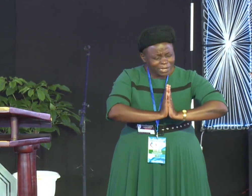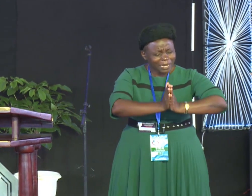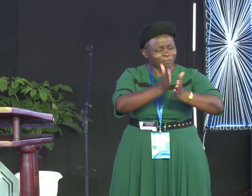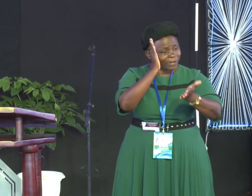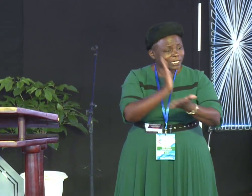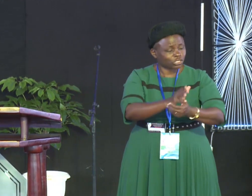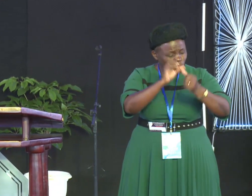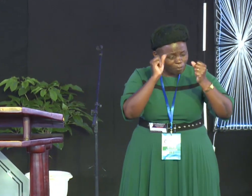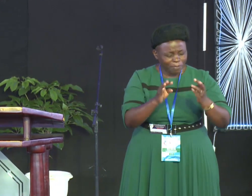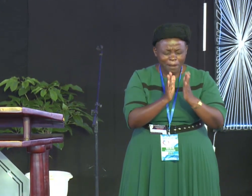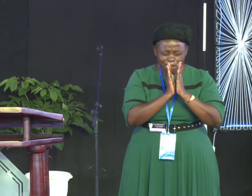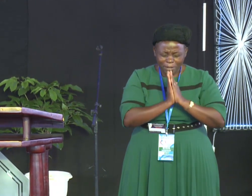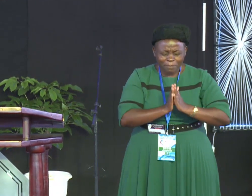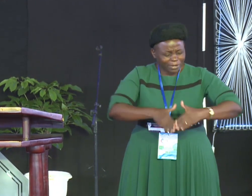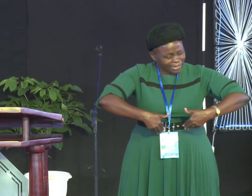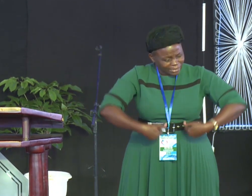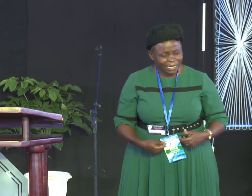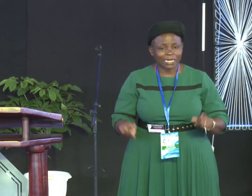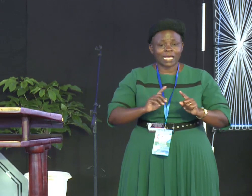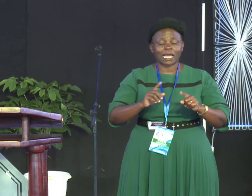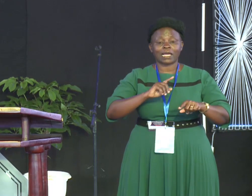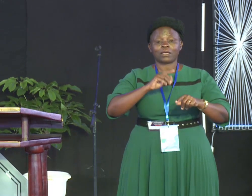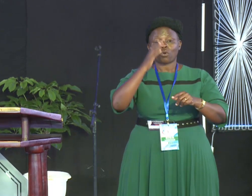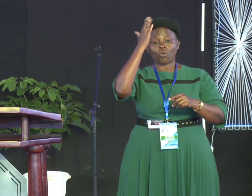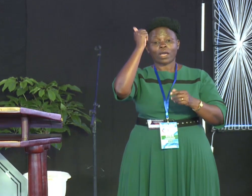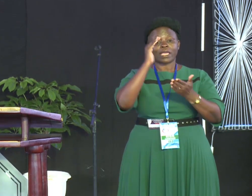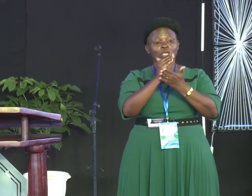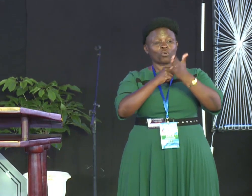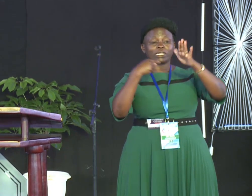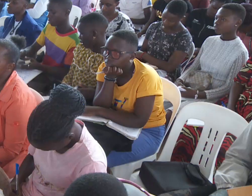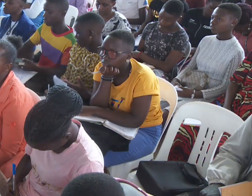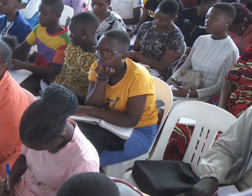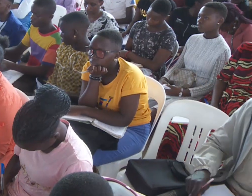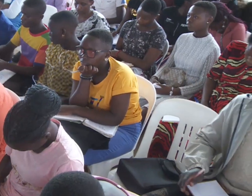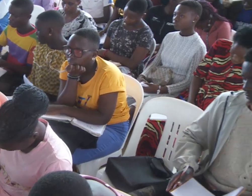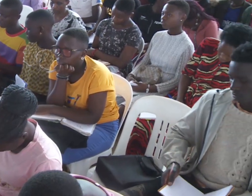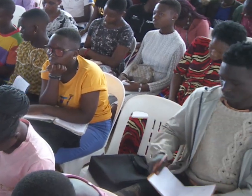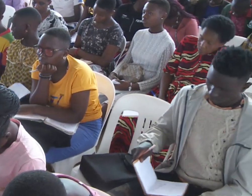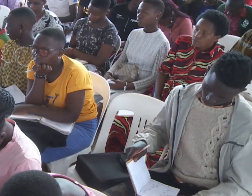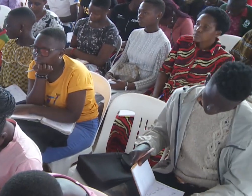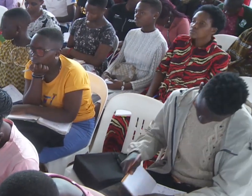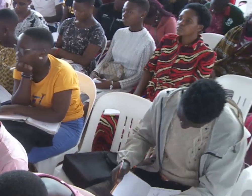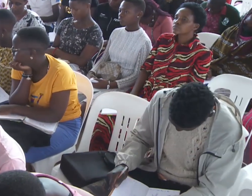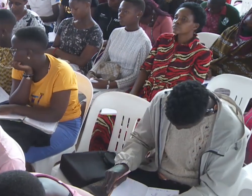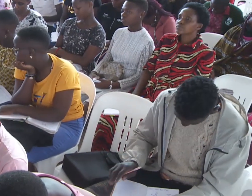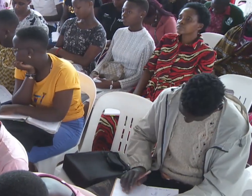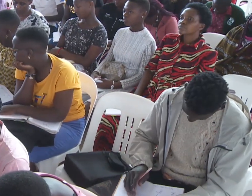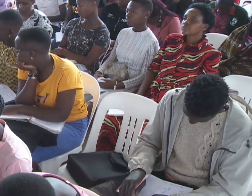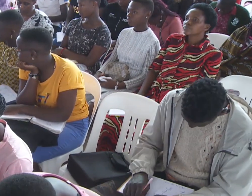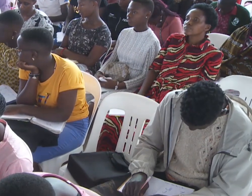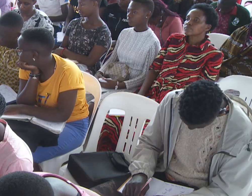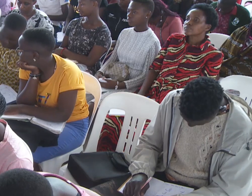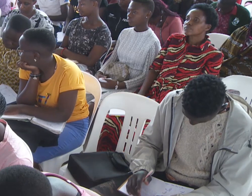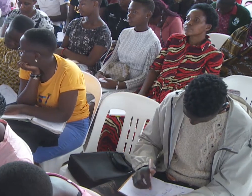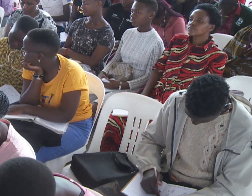musabe ngo butakowa. Kubanga embeera bwe zijja gye tuli. Because when situations come unto us. Neweekaza bwekaza n'ogamba nze kuva buto ndi